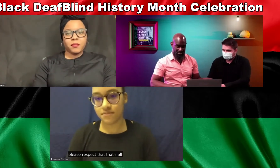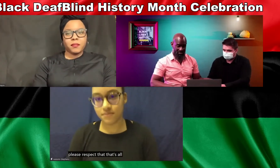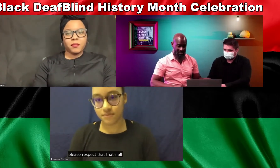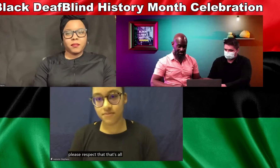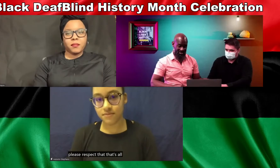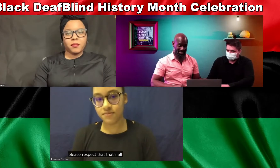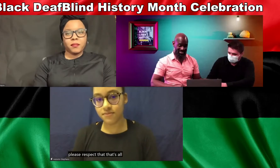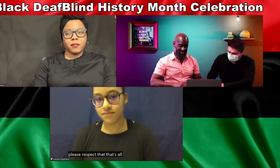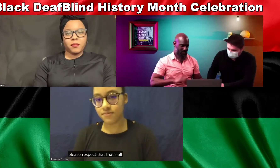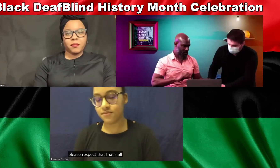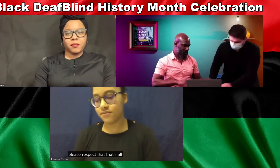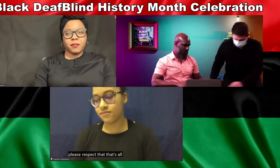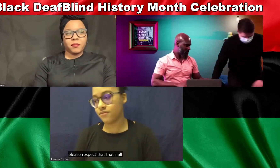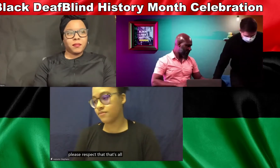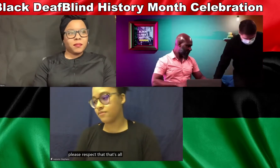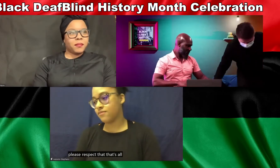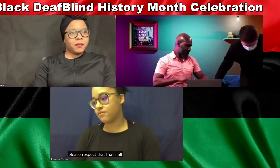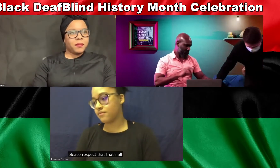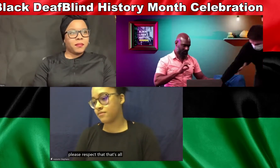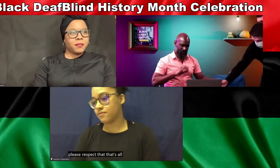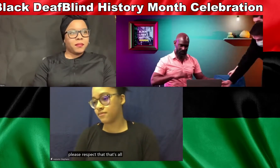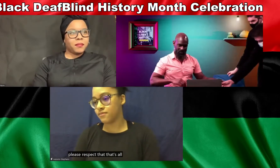And Autumn is nodding along.